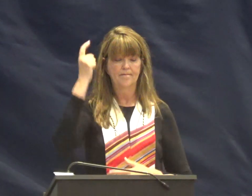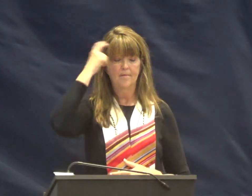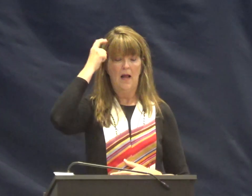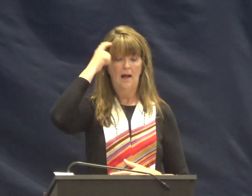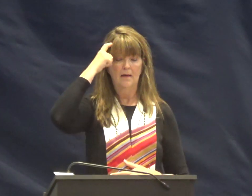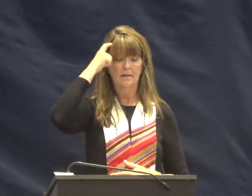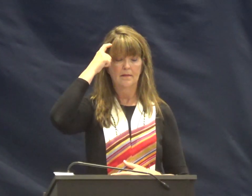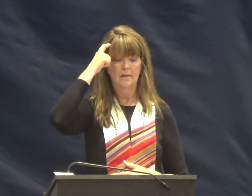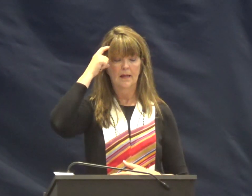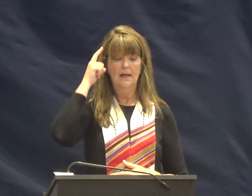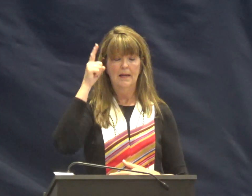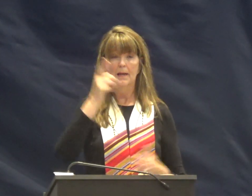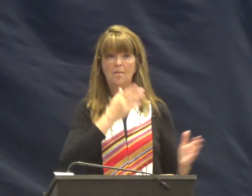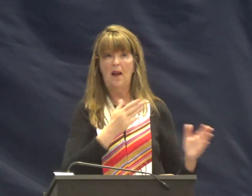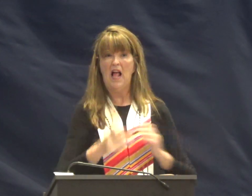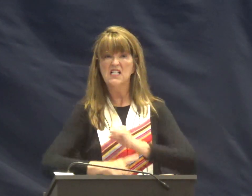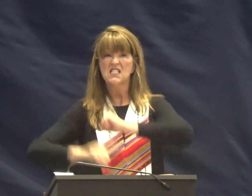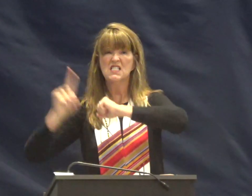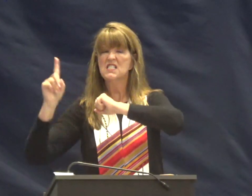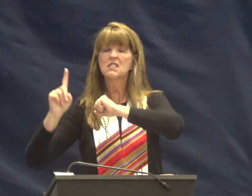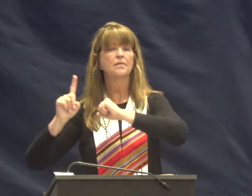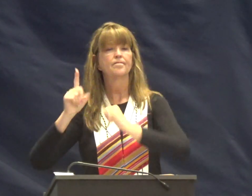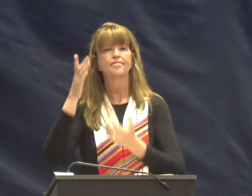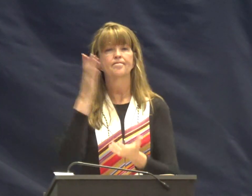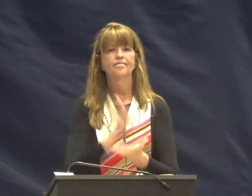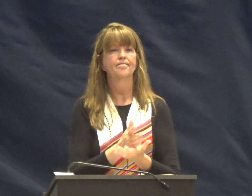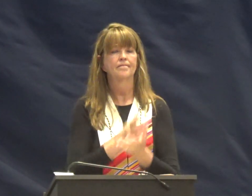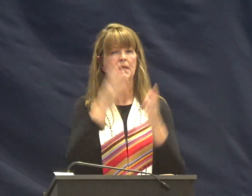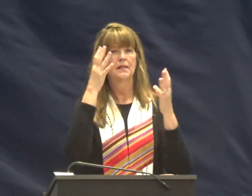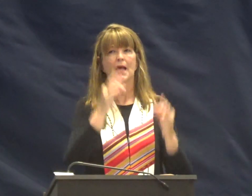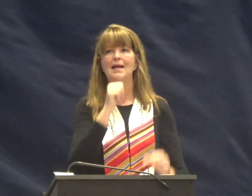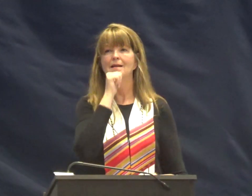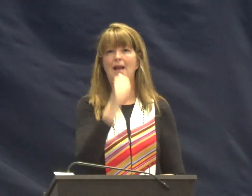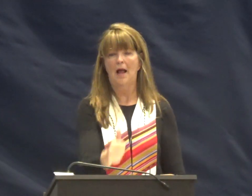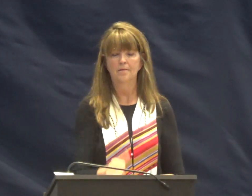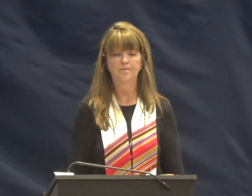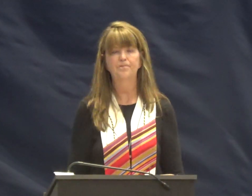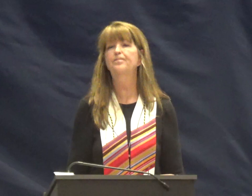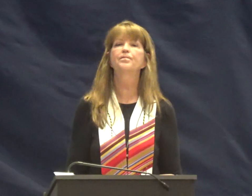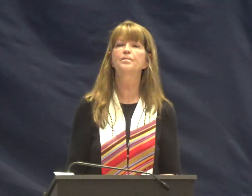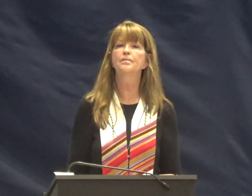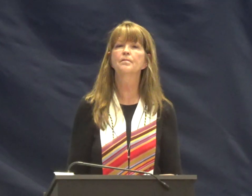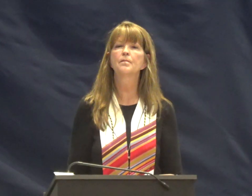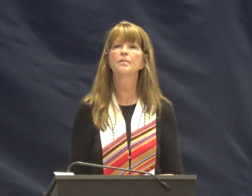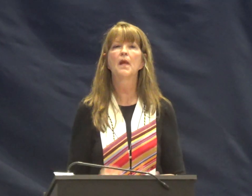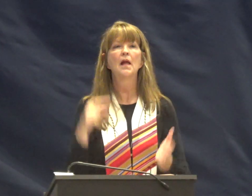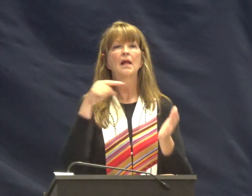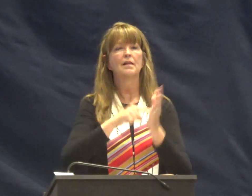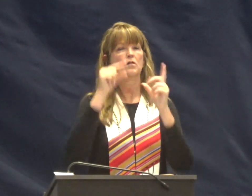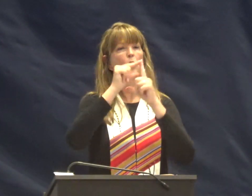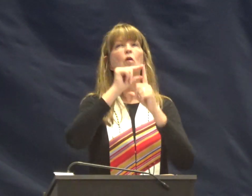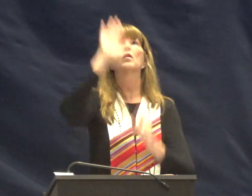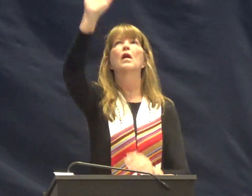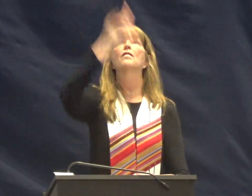ways, God changed God's mind about the calamity that he said he would bring upon them, and he did not do